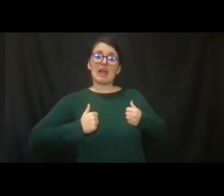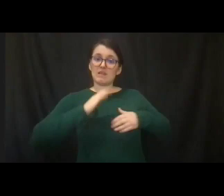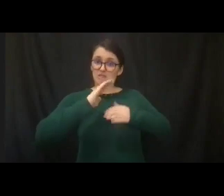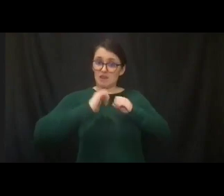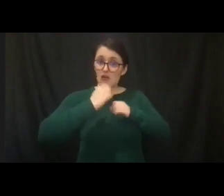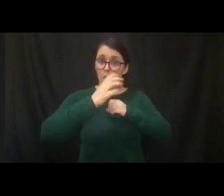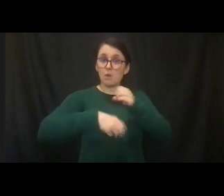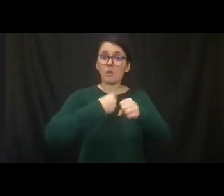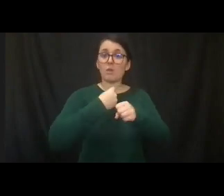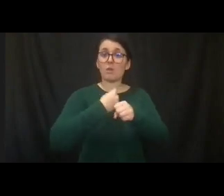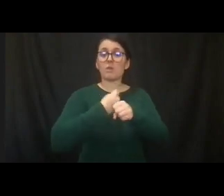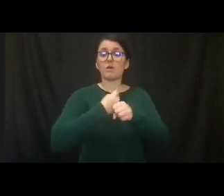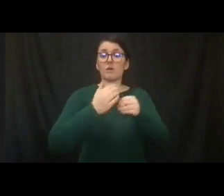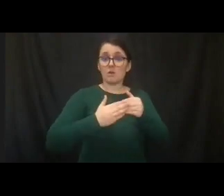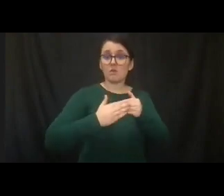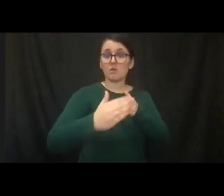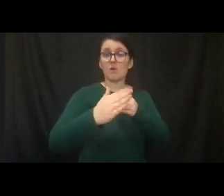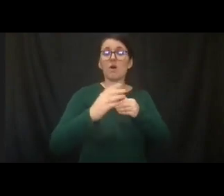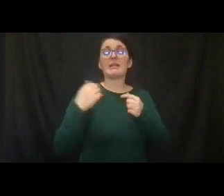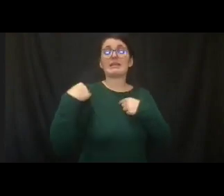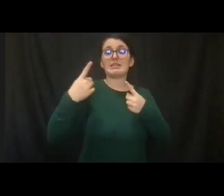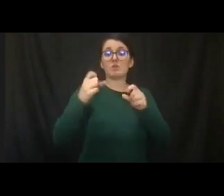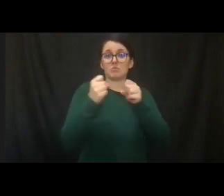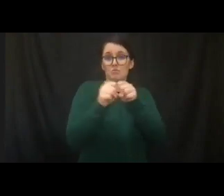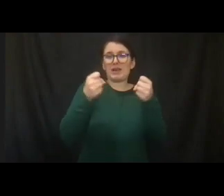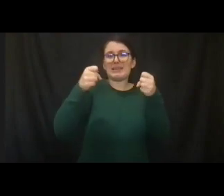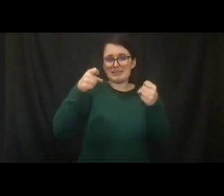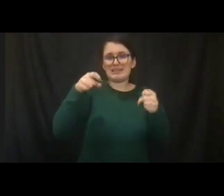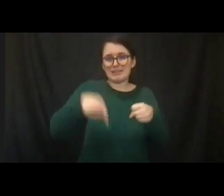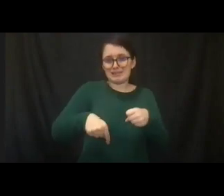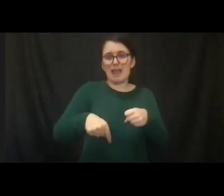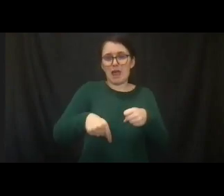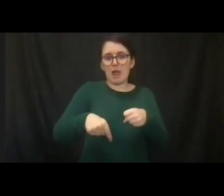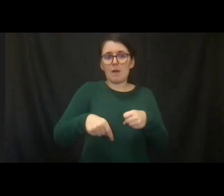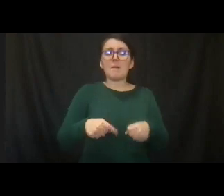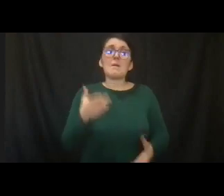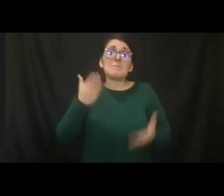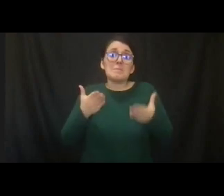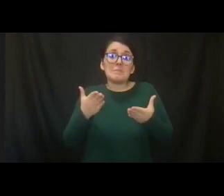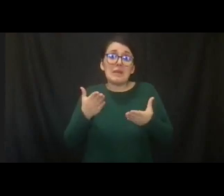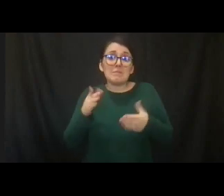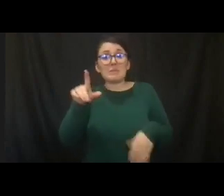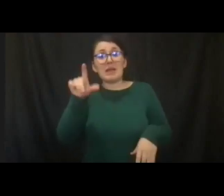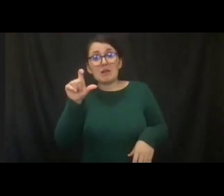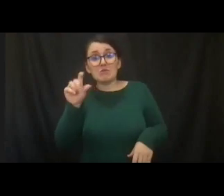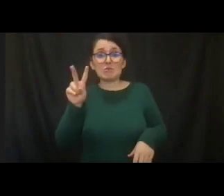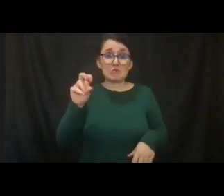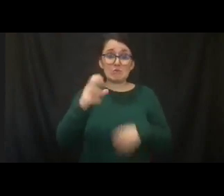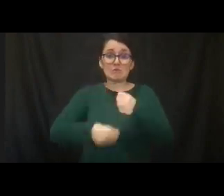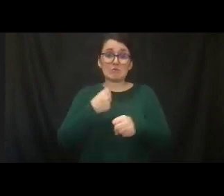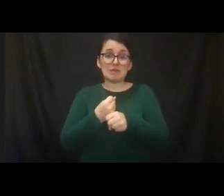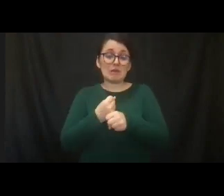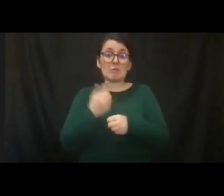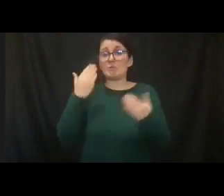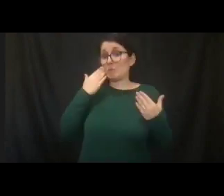actually been alive long enough to know that it takes more than 100 years or some of these other statistics that we hear. But